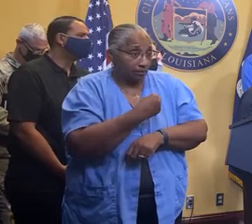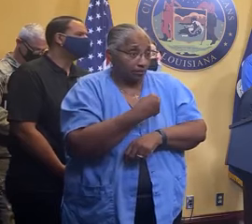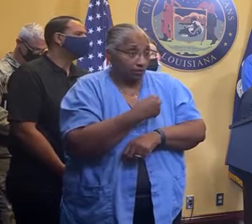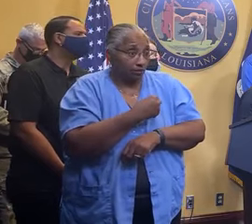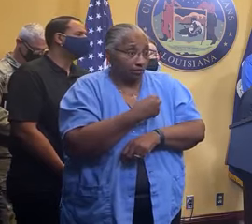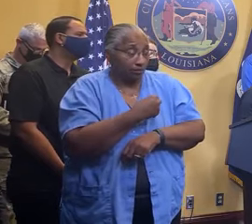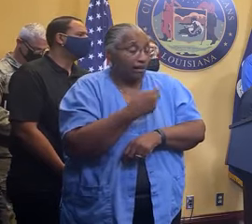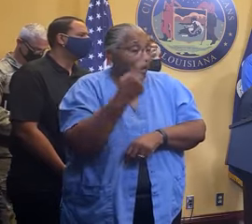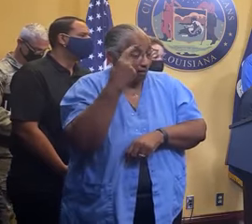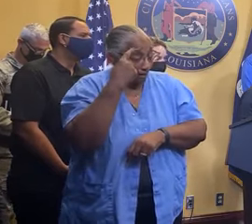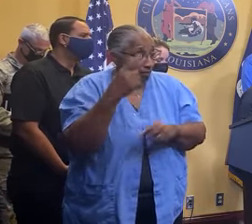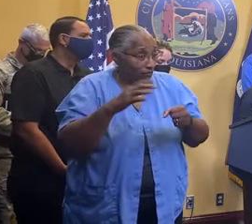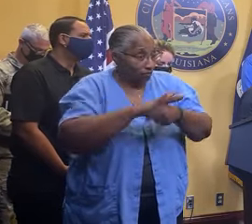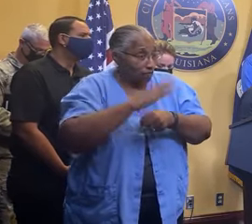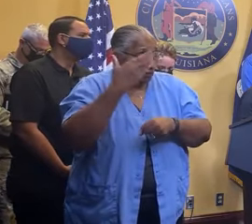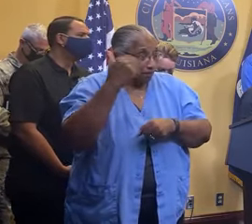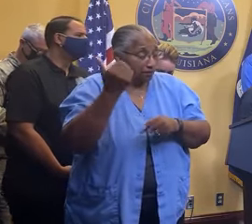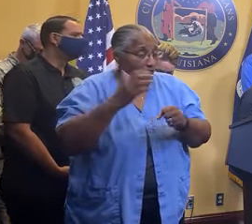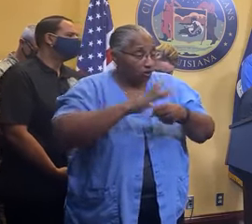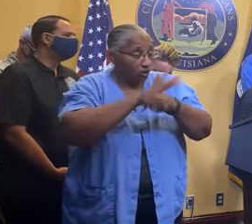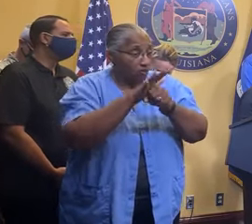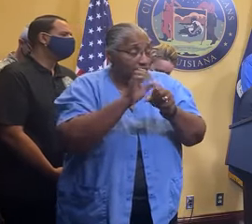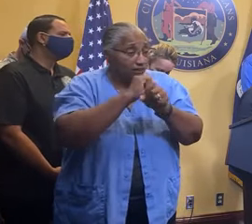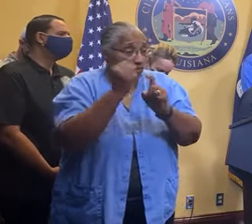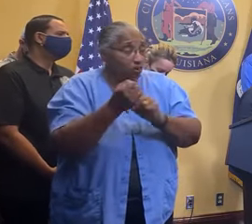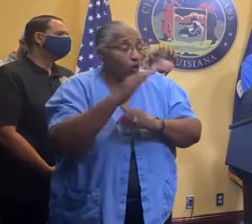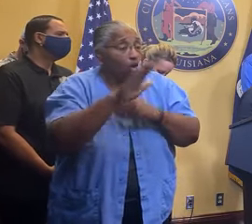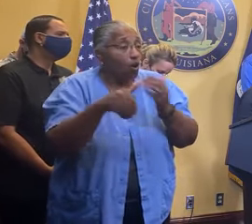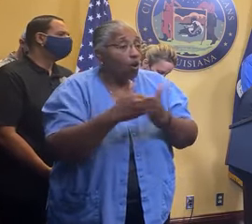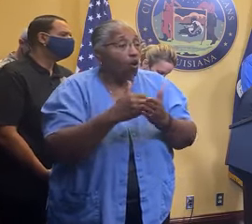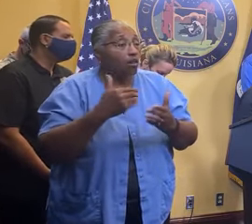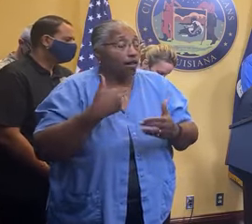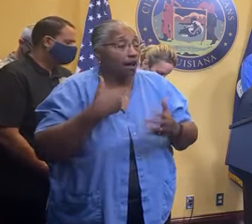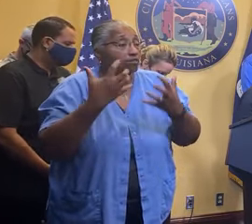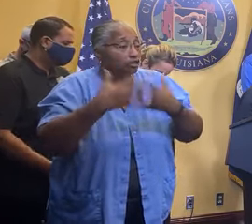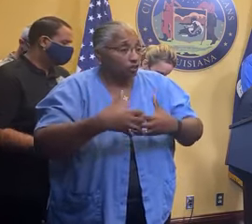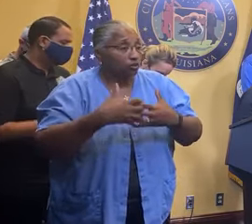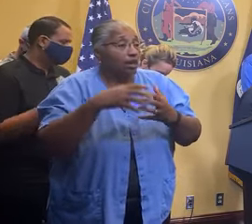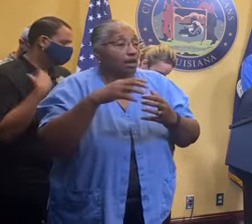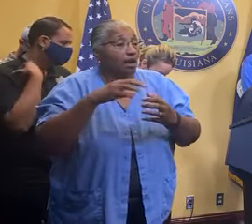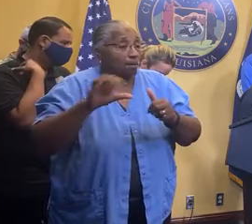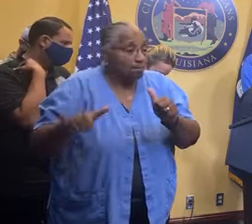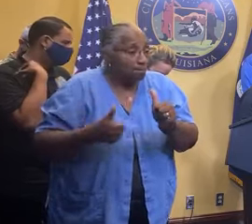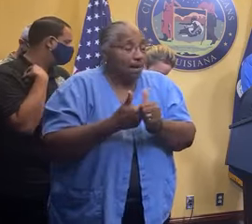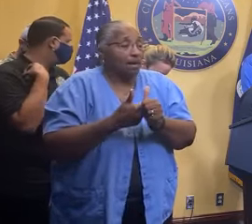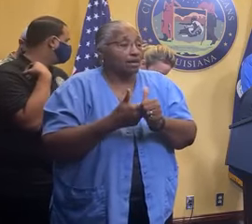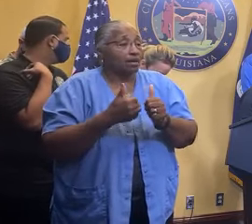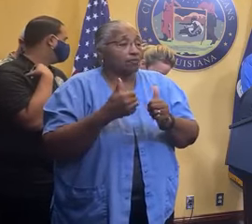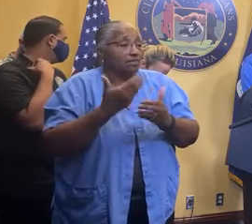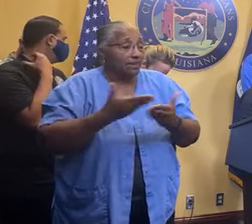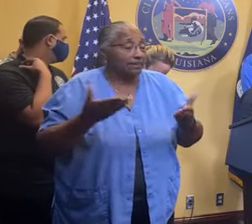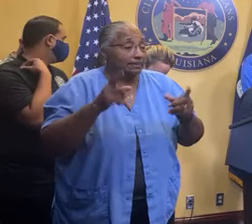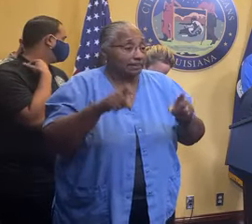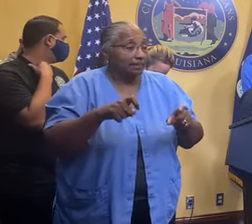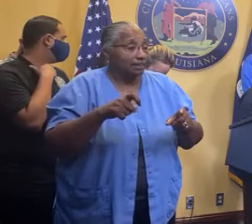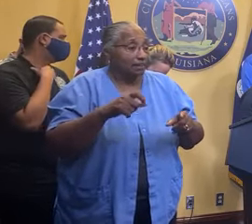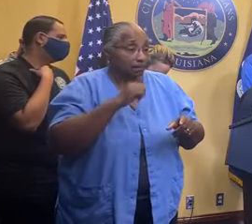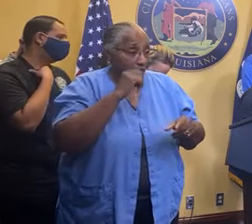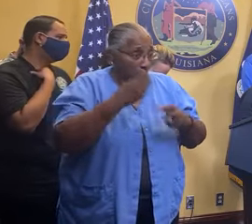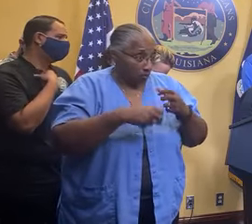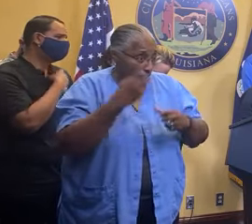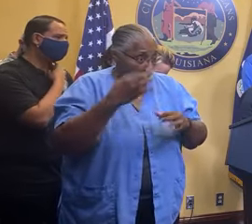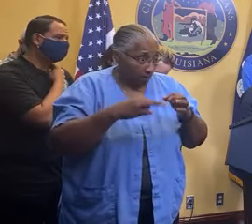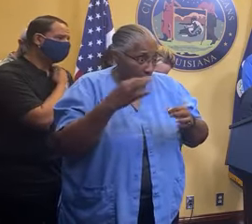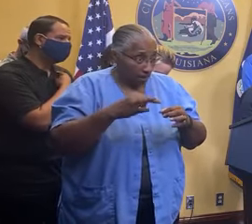which I believe are very full because of the COVID situation, do they all have generators and backup energy supplies that's not going to become an issue if power goes out?